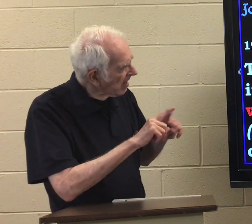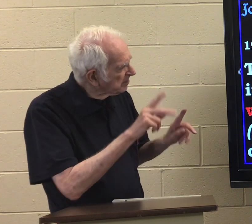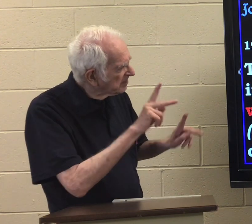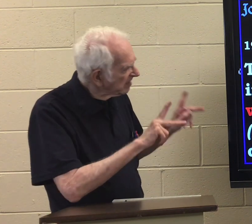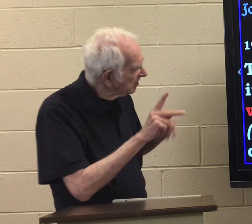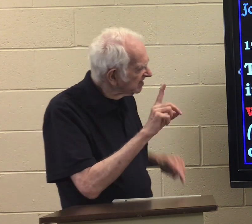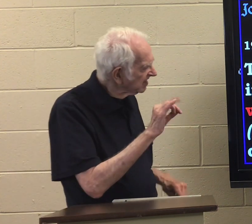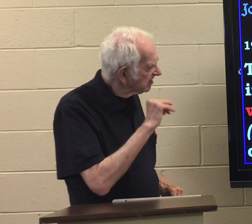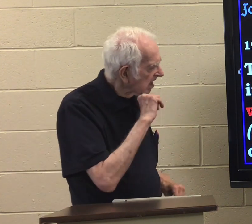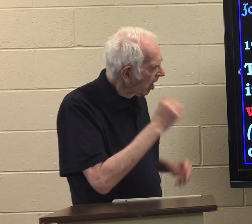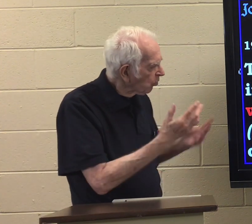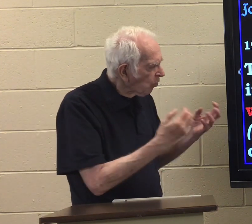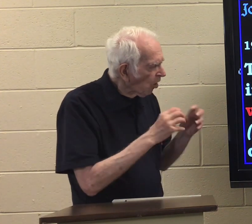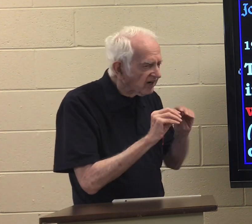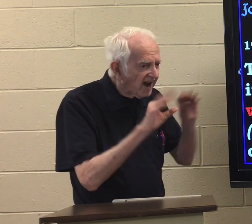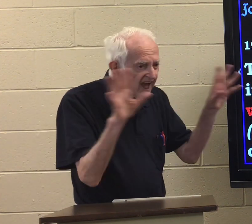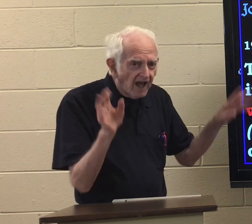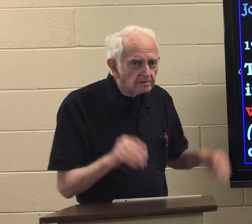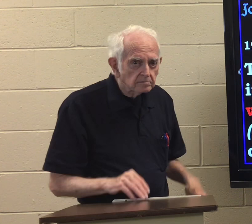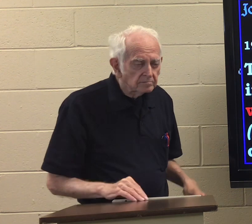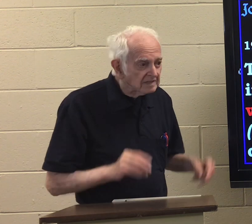But people did not want the light.